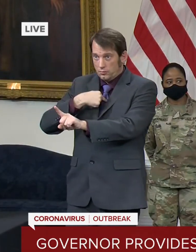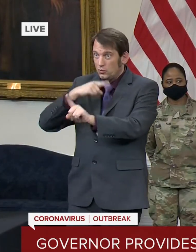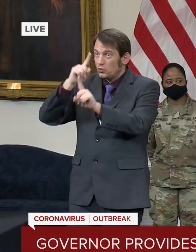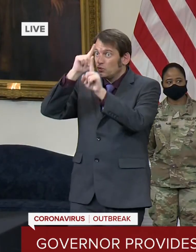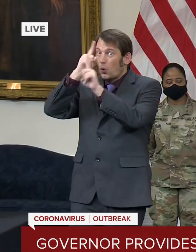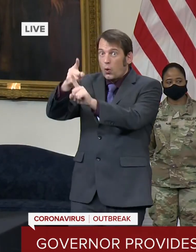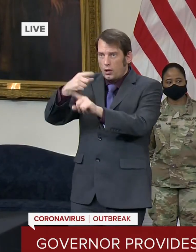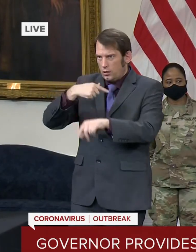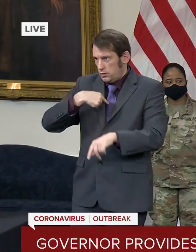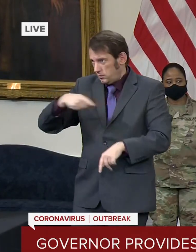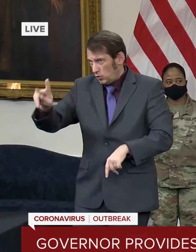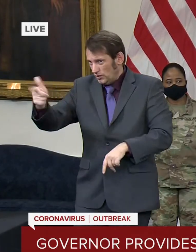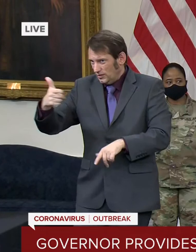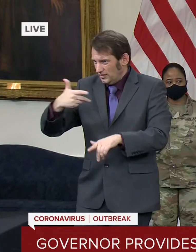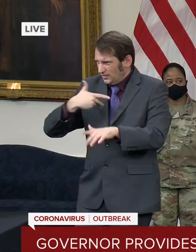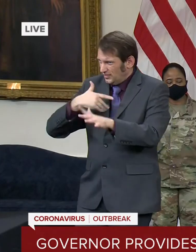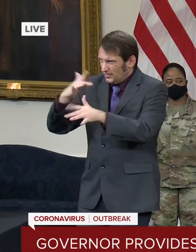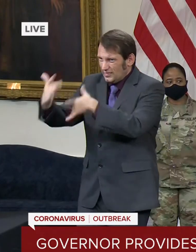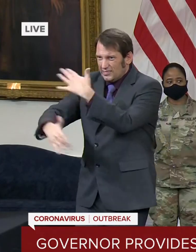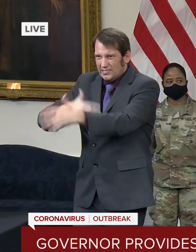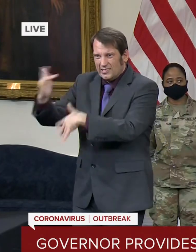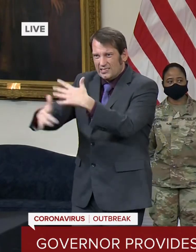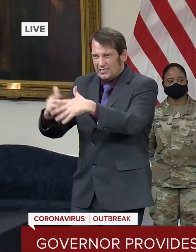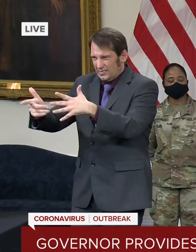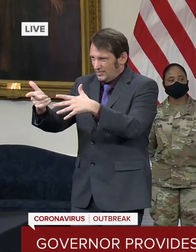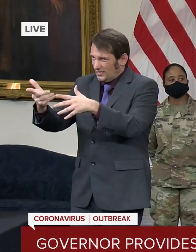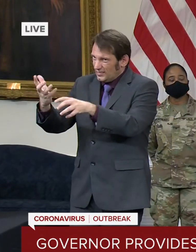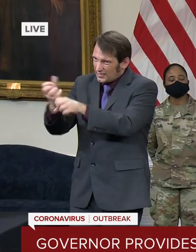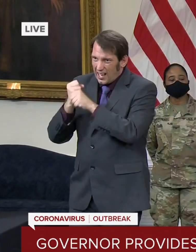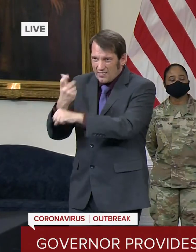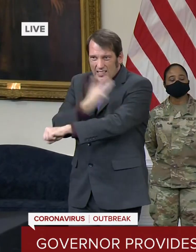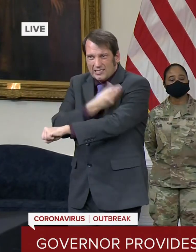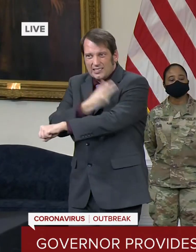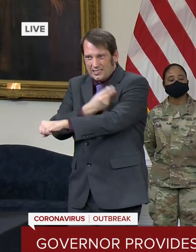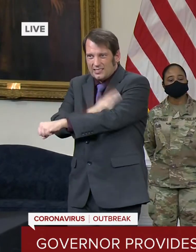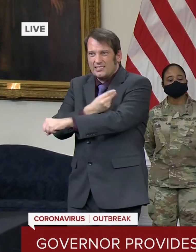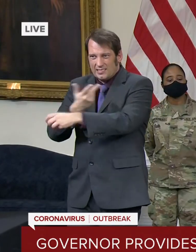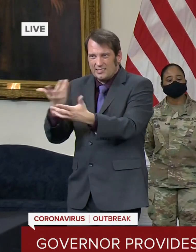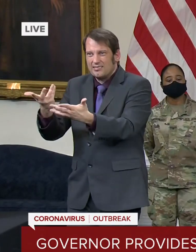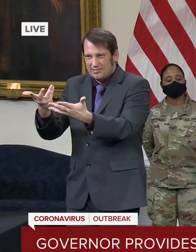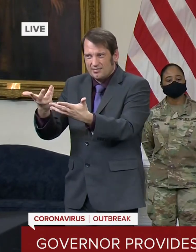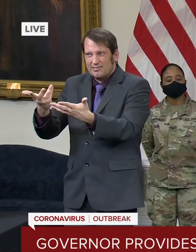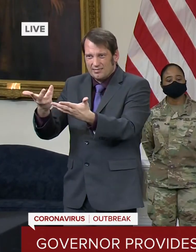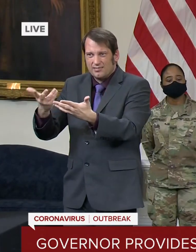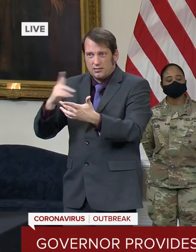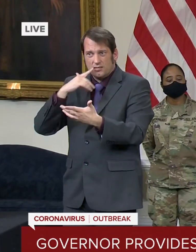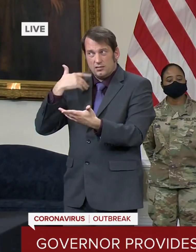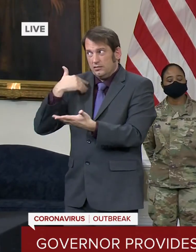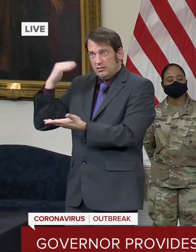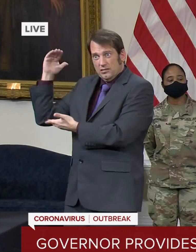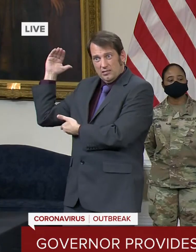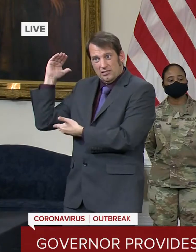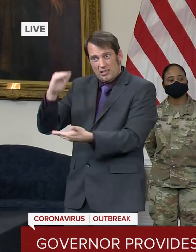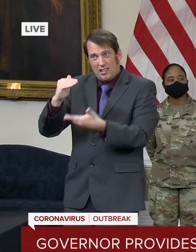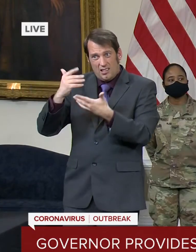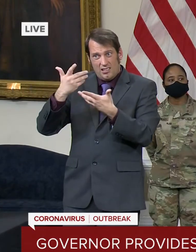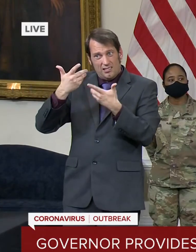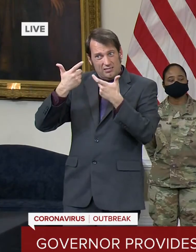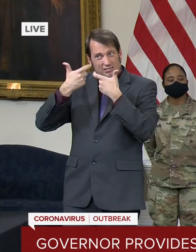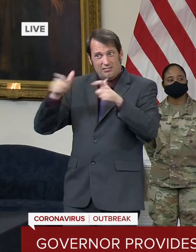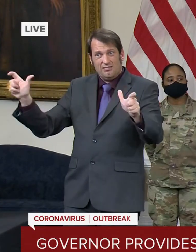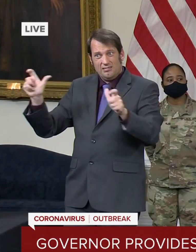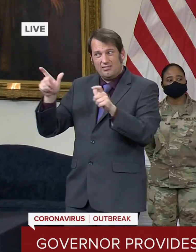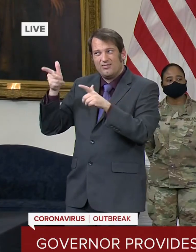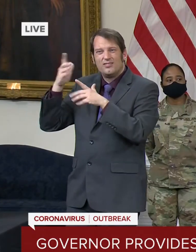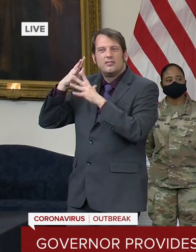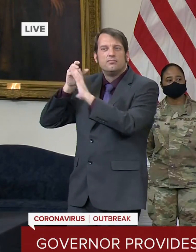up. They're in last place on getting the vaccines in arms. It's not they had a huge supply of vaccines sitting on the shelf, so to speak, in the freezer,